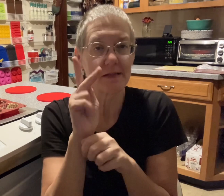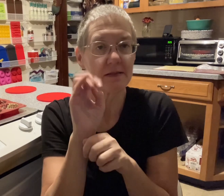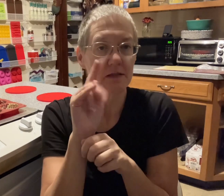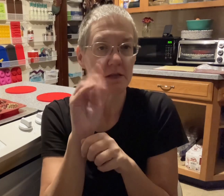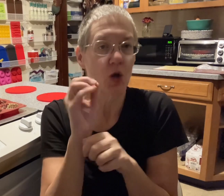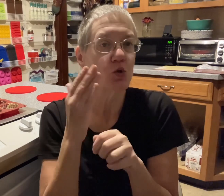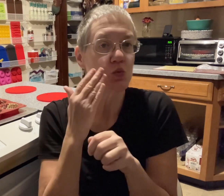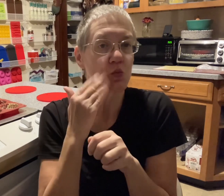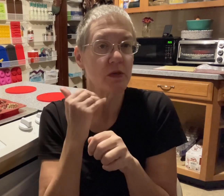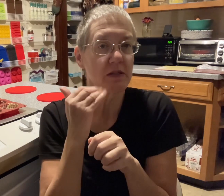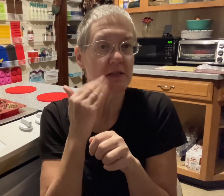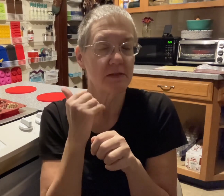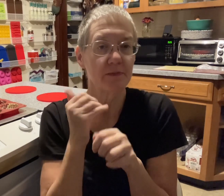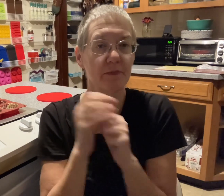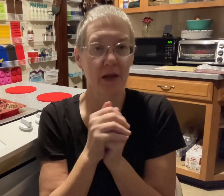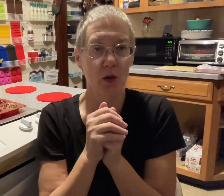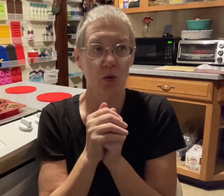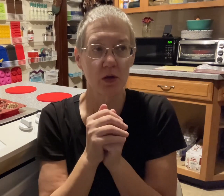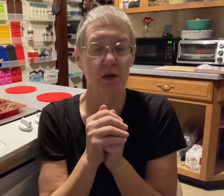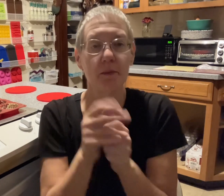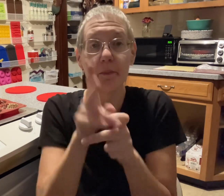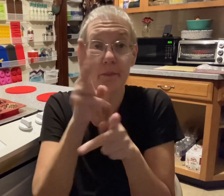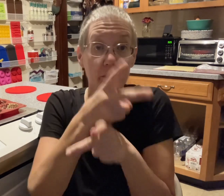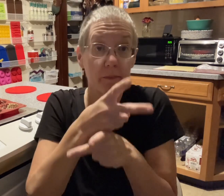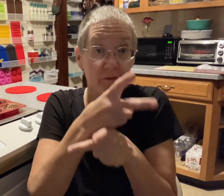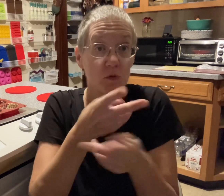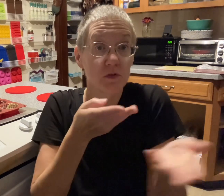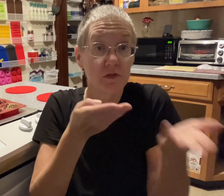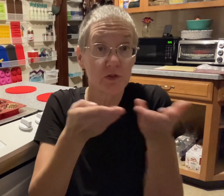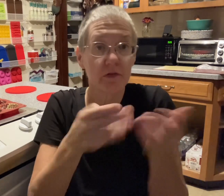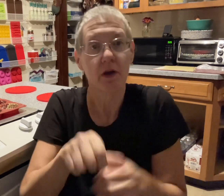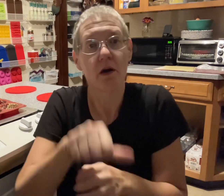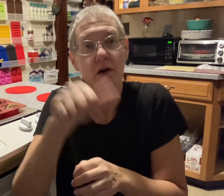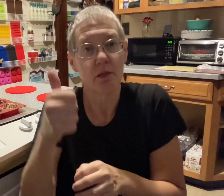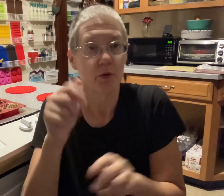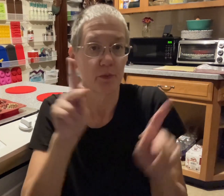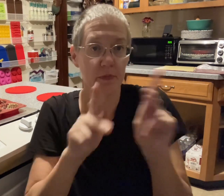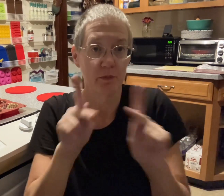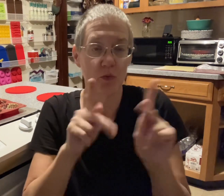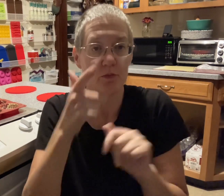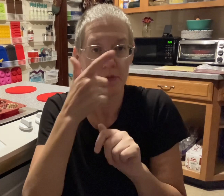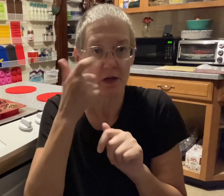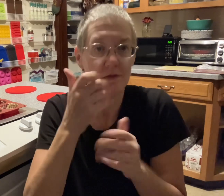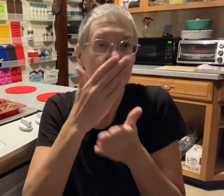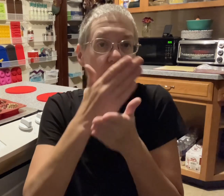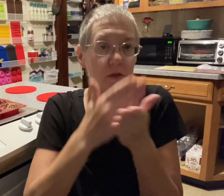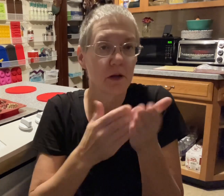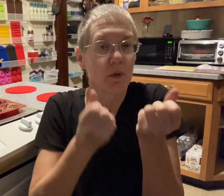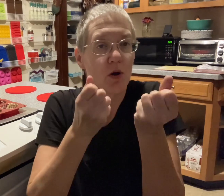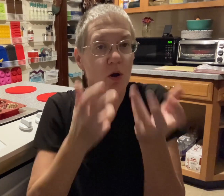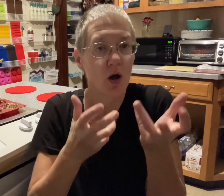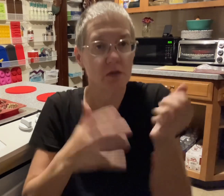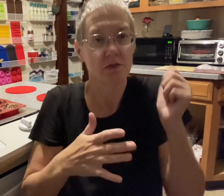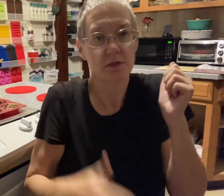topic of keto sweeteners. Be careful if you're going to serve other non-keto